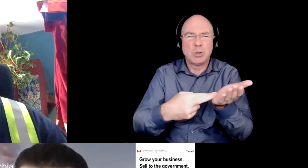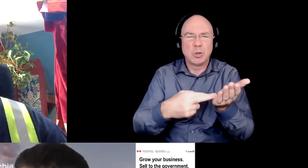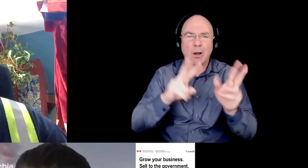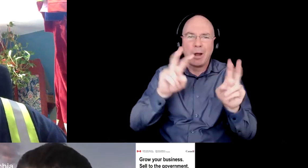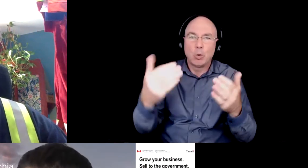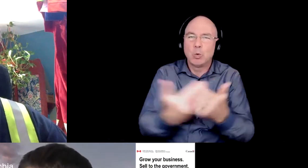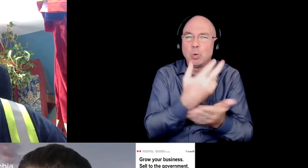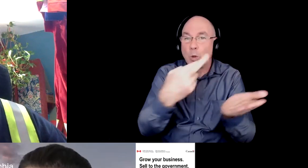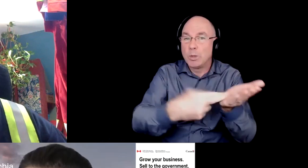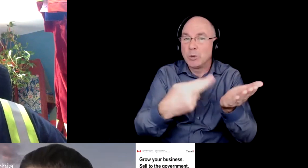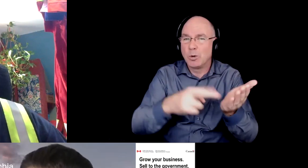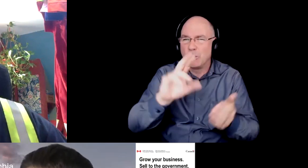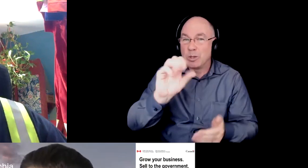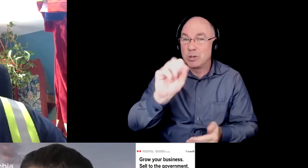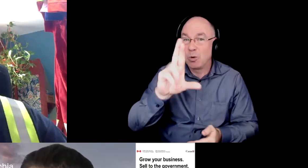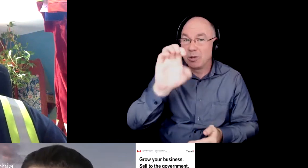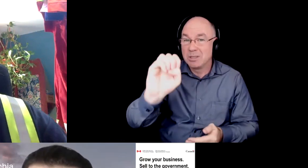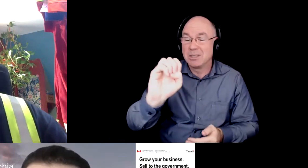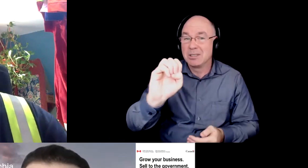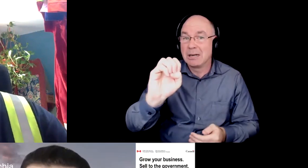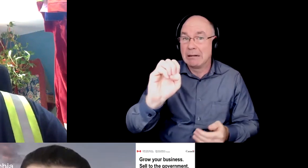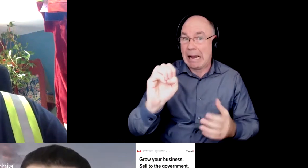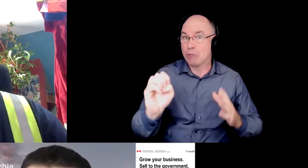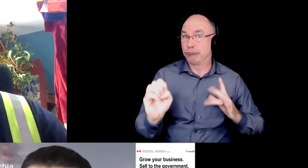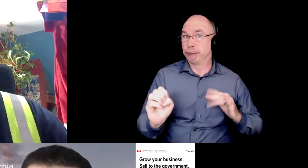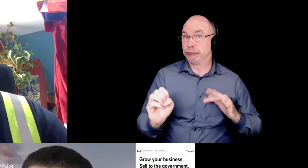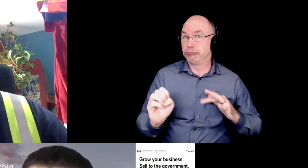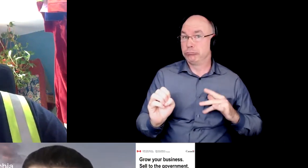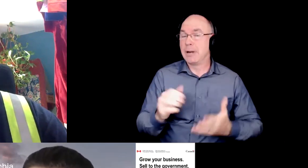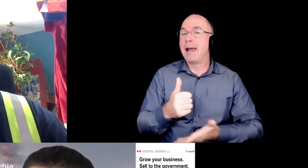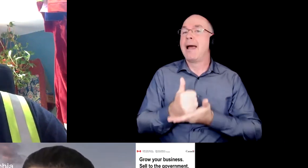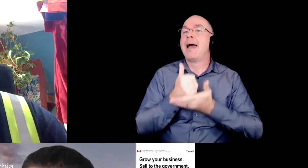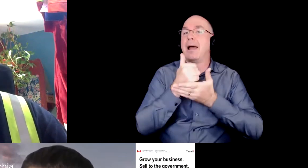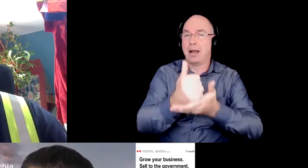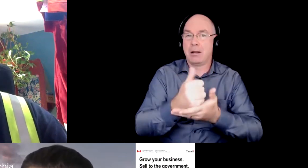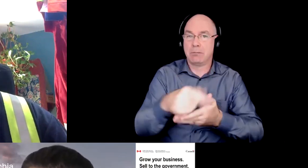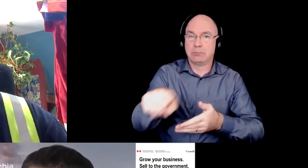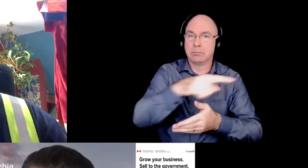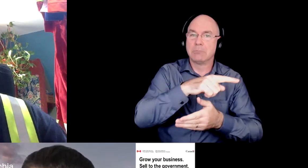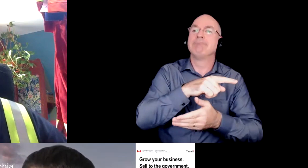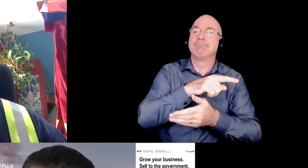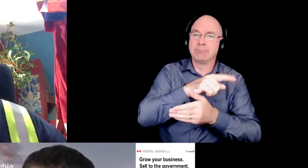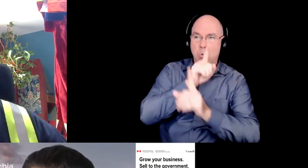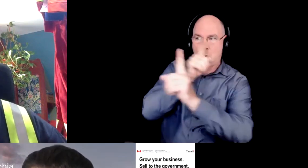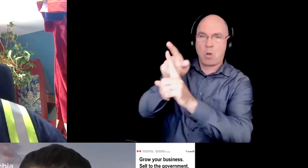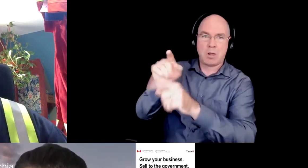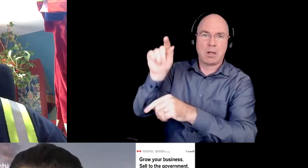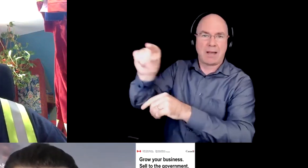new resources that we have that can help you along your journey for how to sell to the Government of Canada.